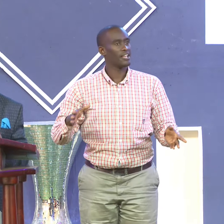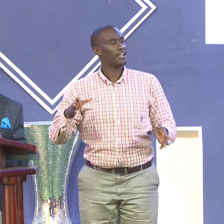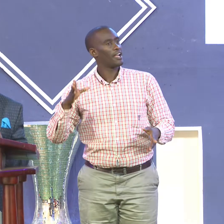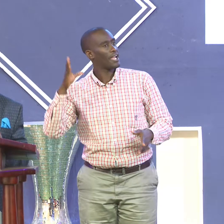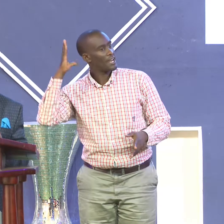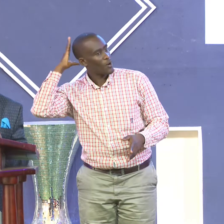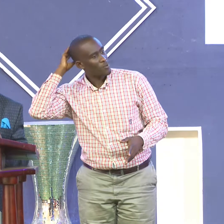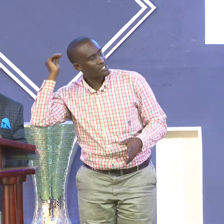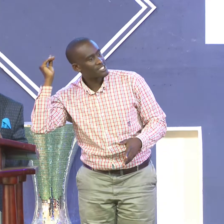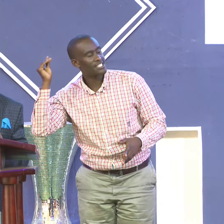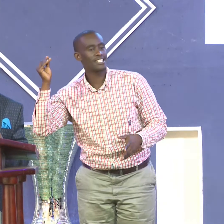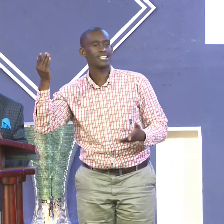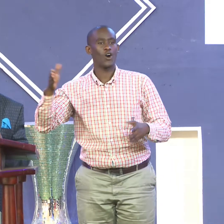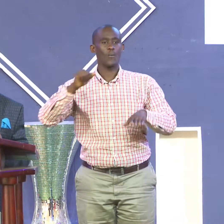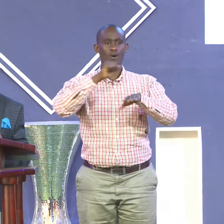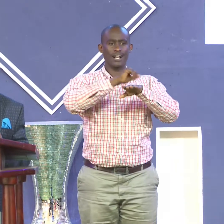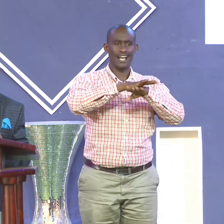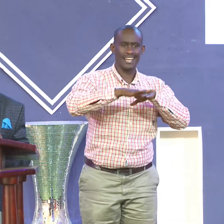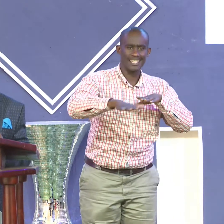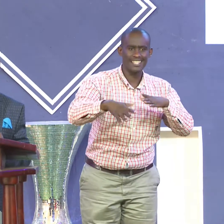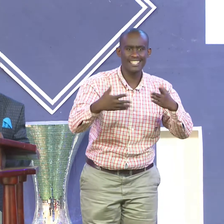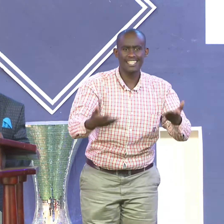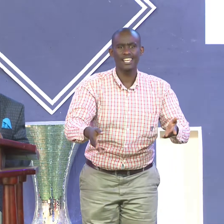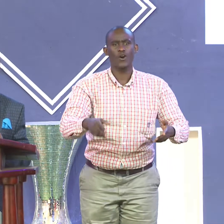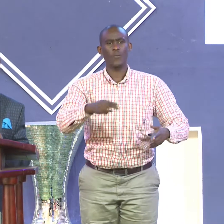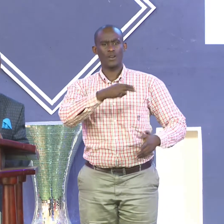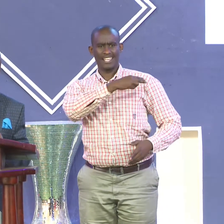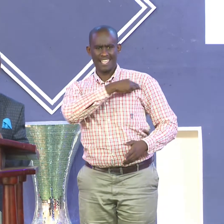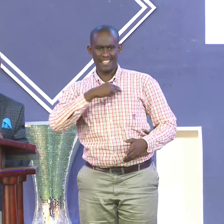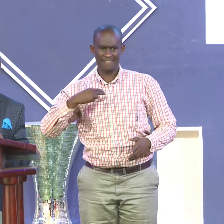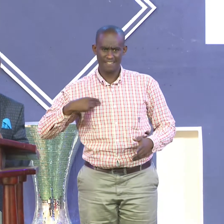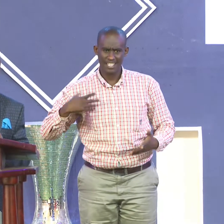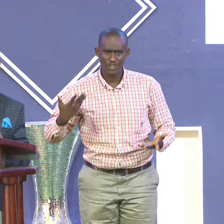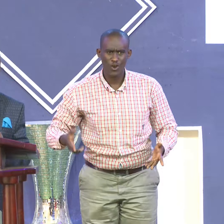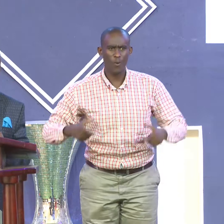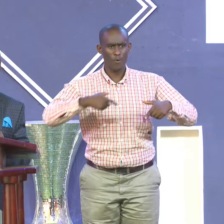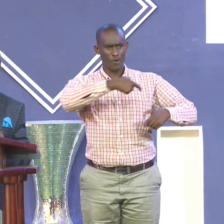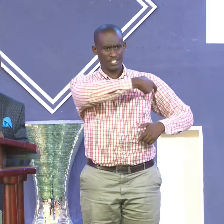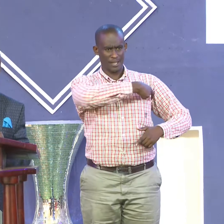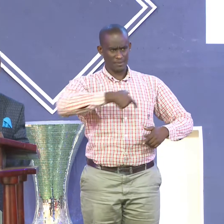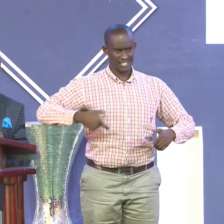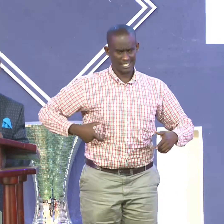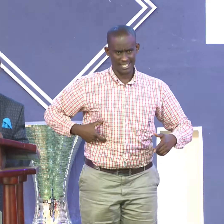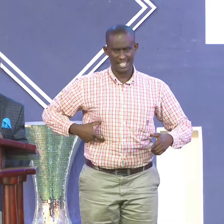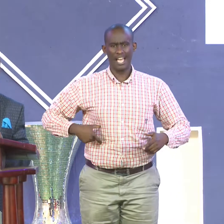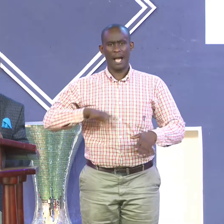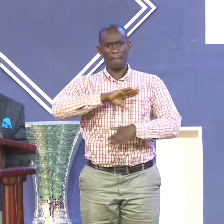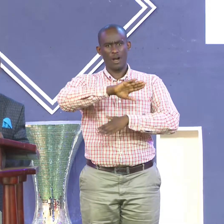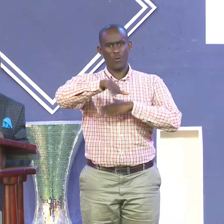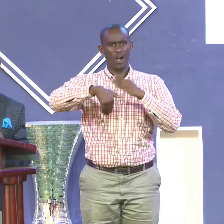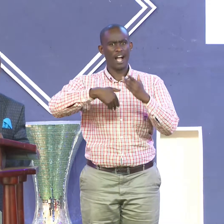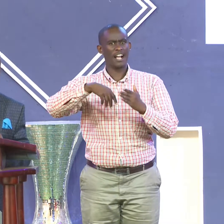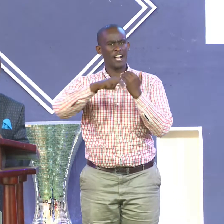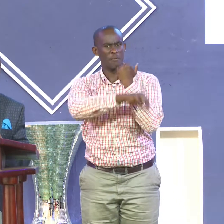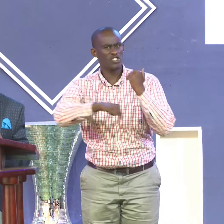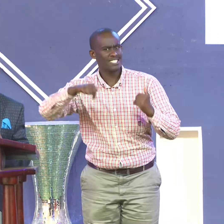Omugirugasi, Omwamoli, Omukanani, Omuperizi, Omukivi, n'Omuyebusi. Amawanga musanvu